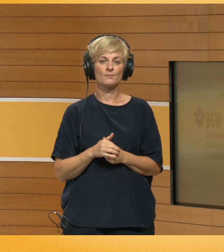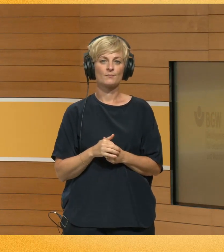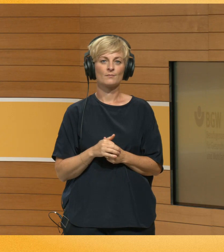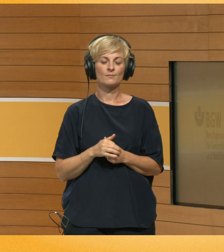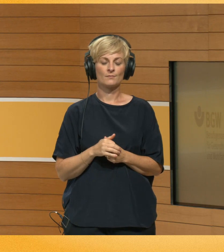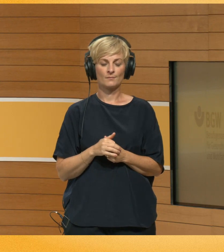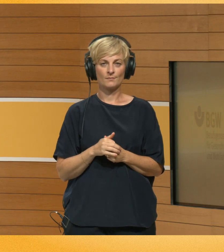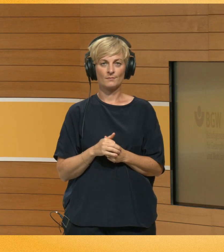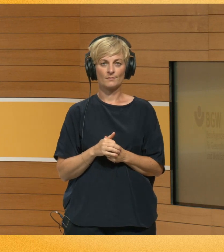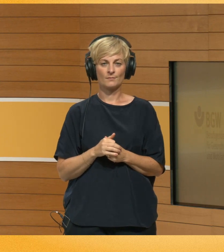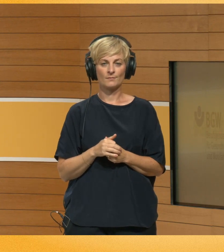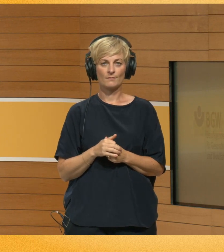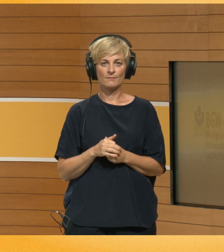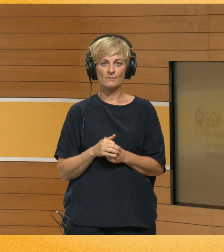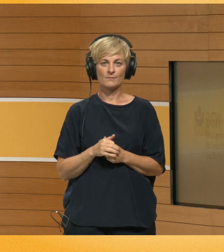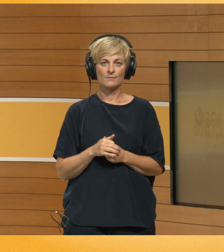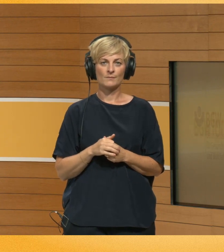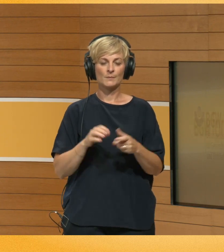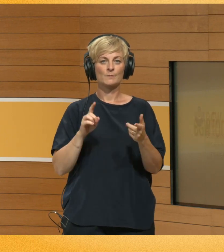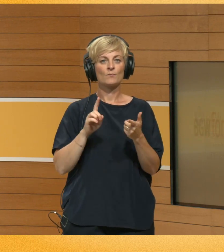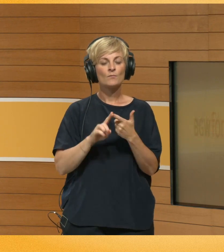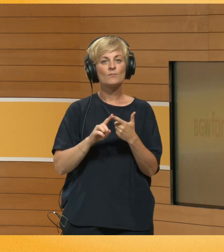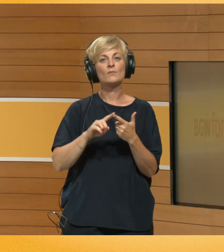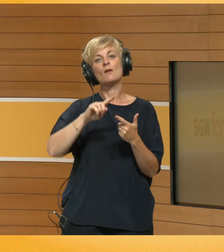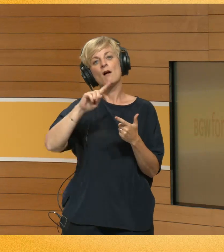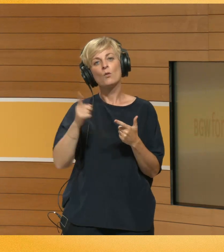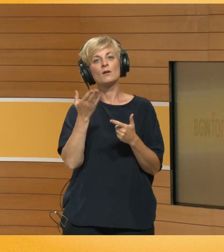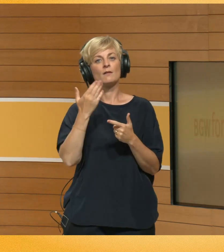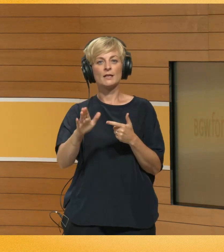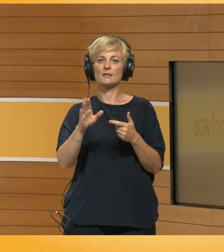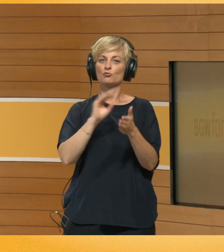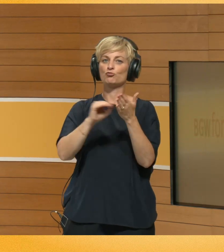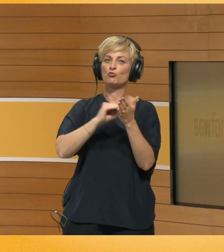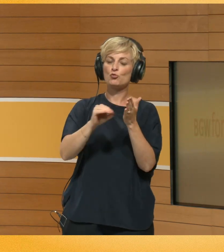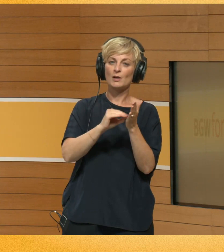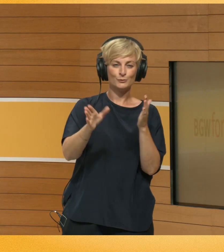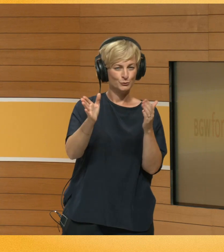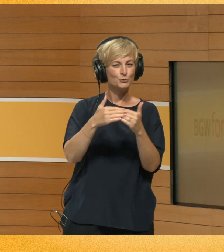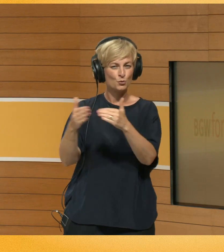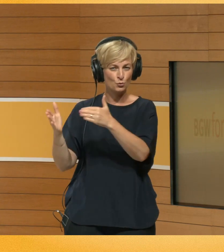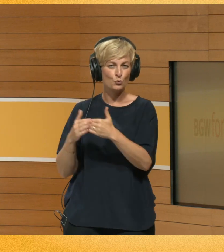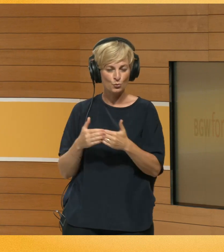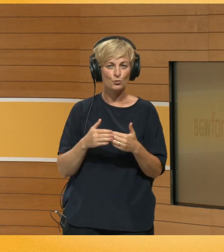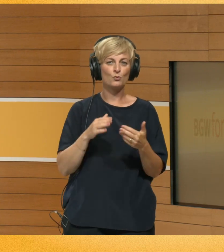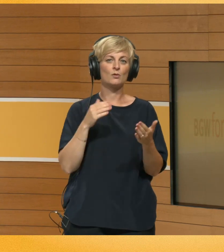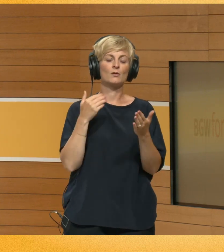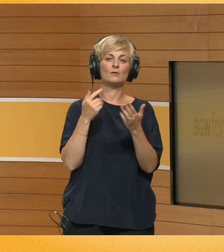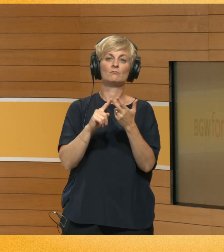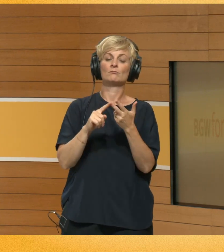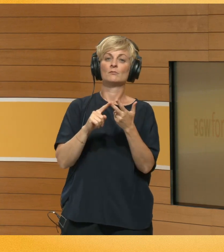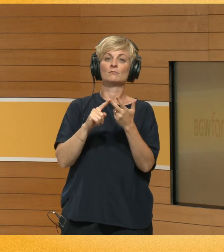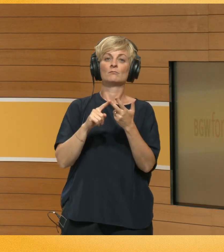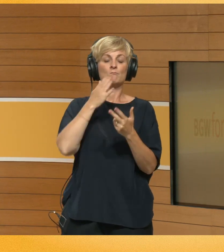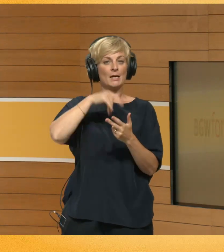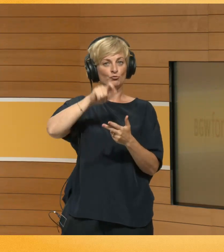economic activities, the banning of public gathering, like we could not have held this conference in